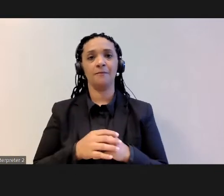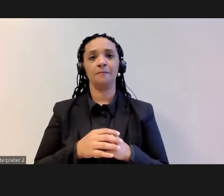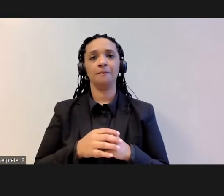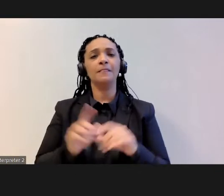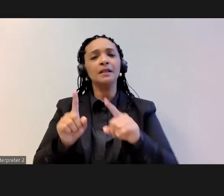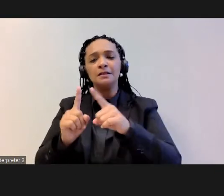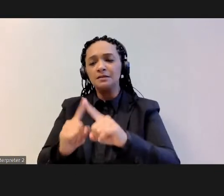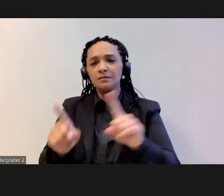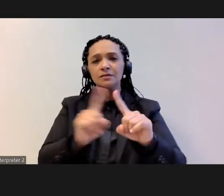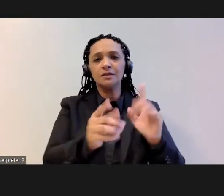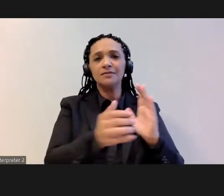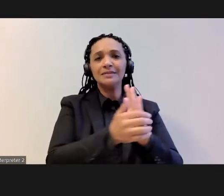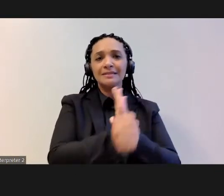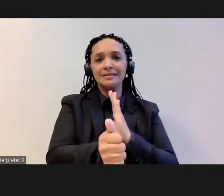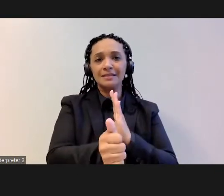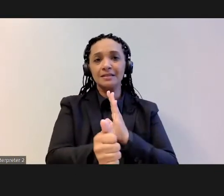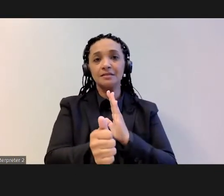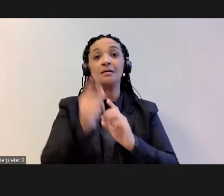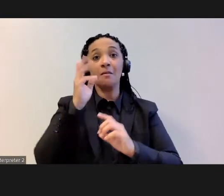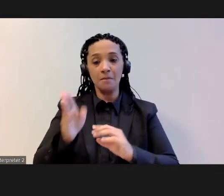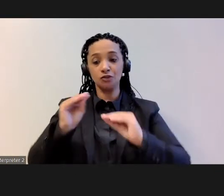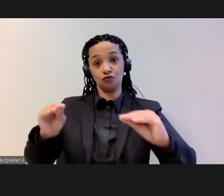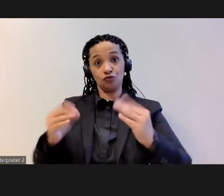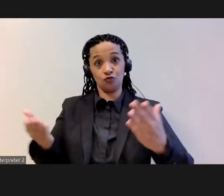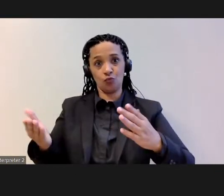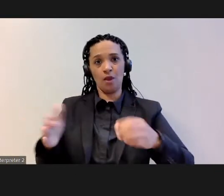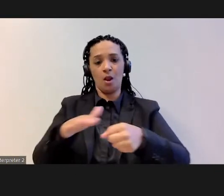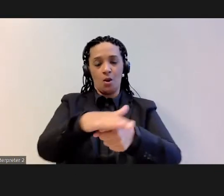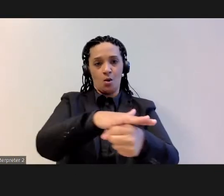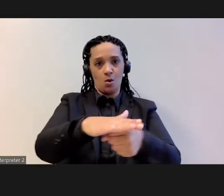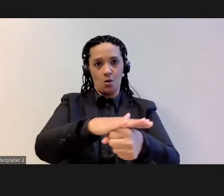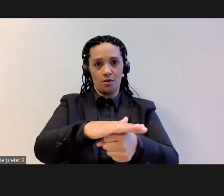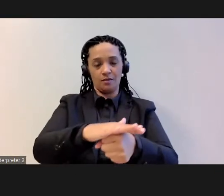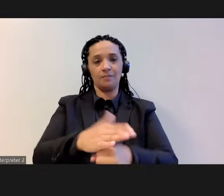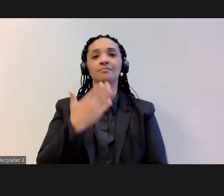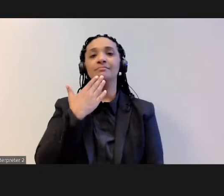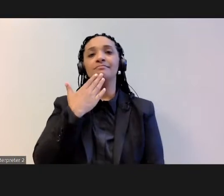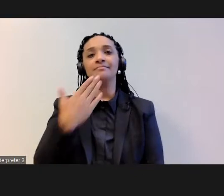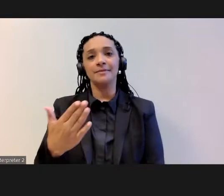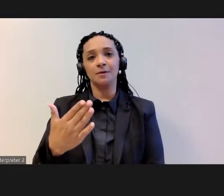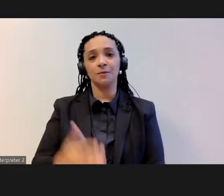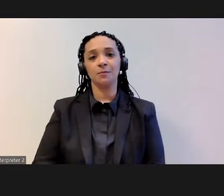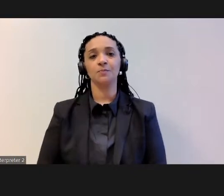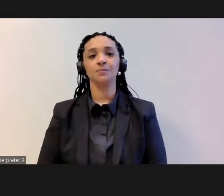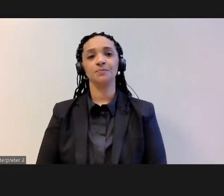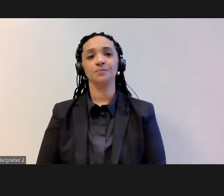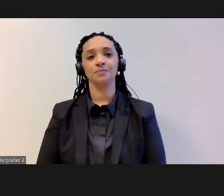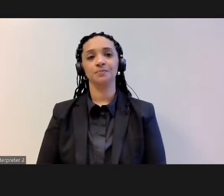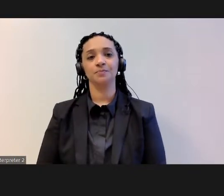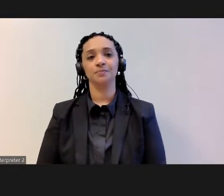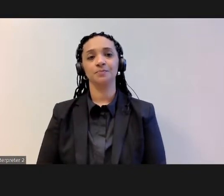be built at the local capacity, at the local levels. Thank you very much, moderator. I submit.